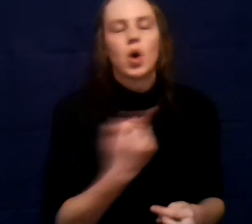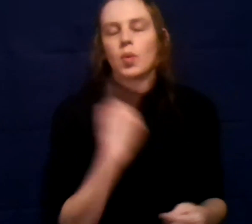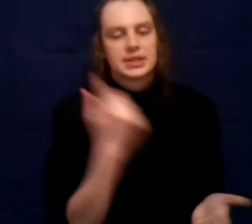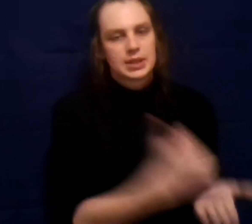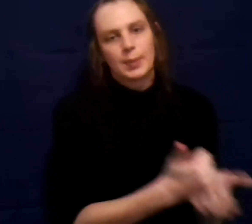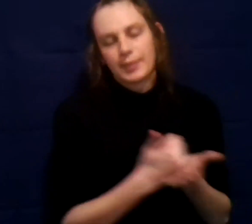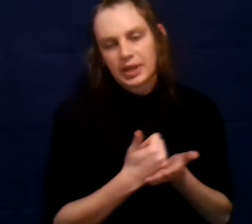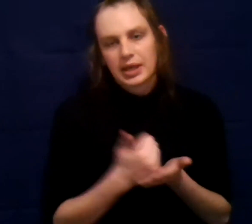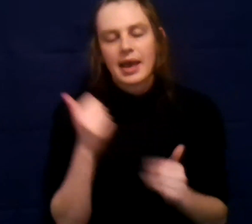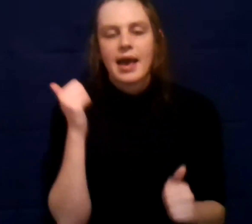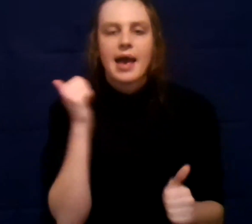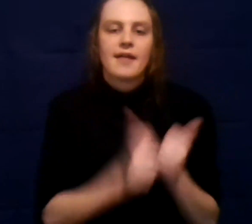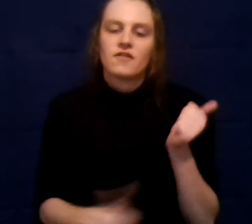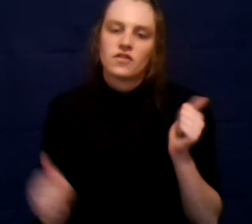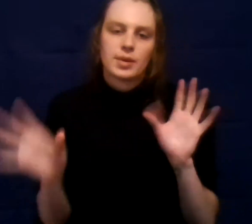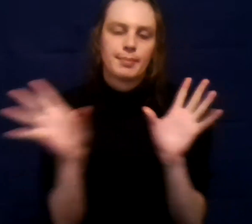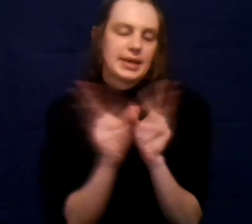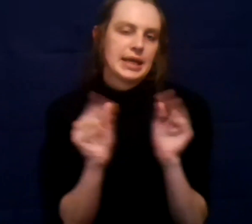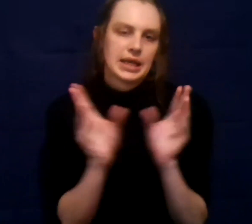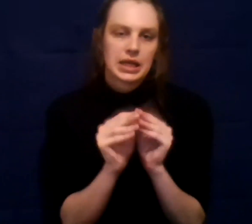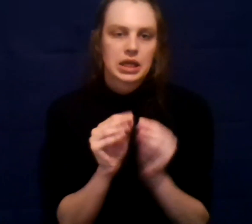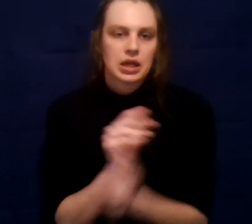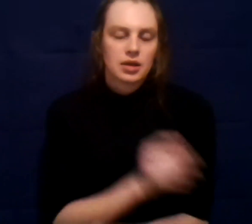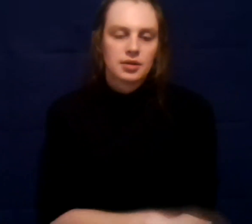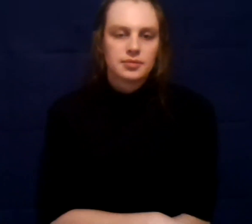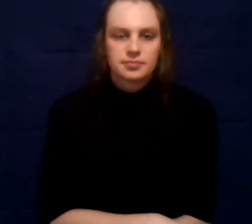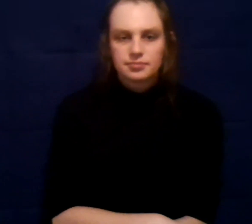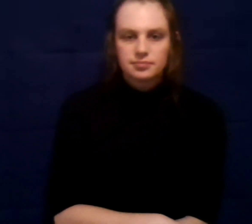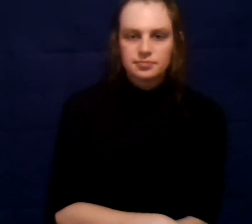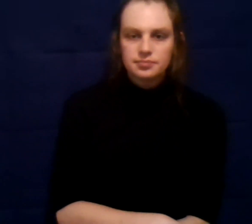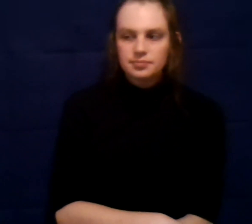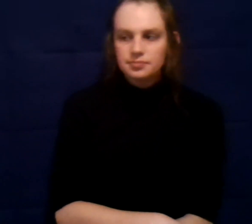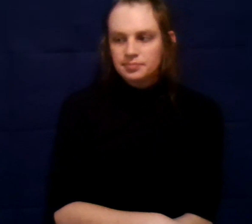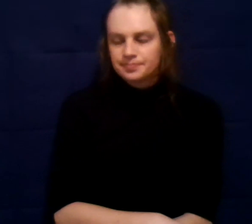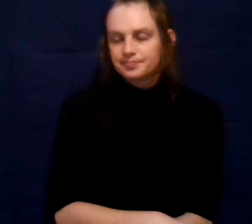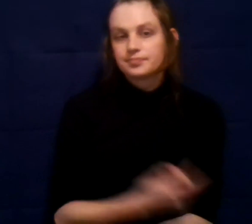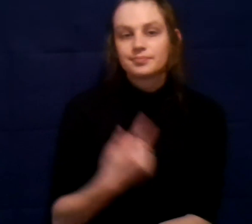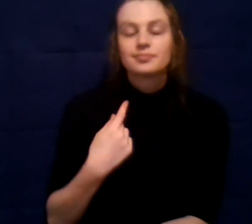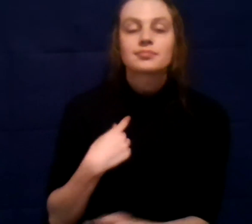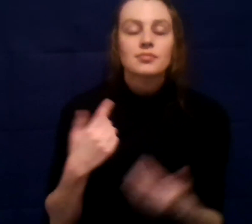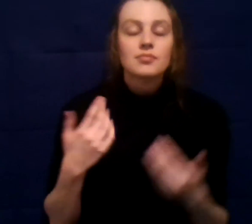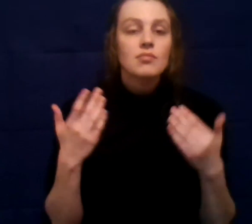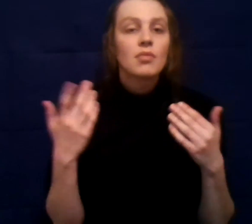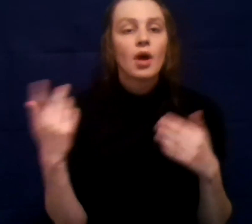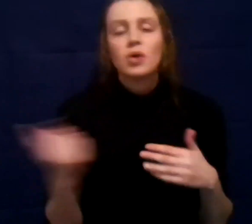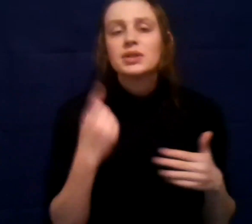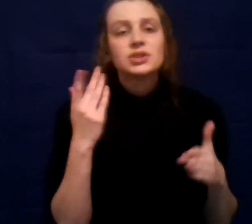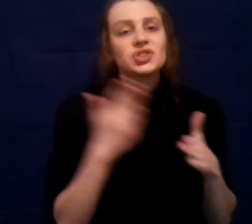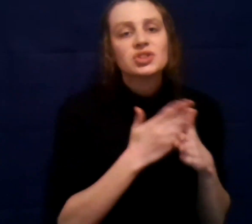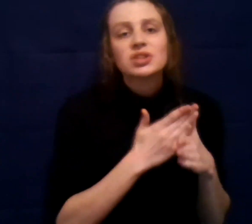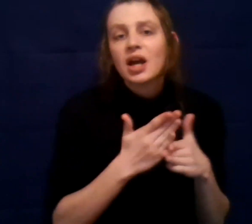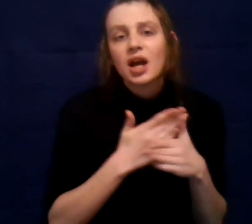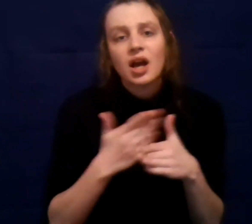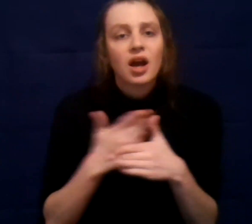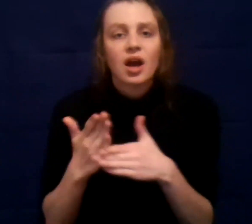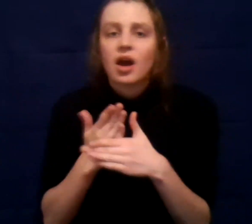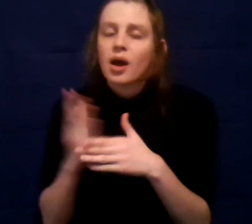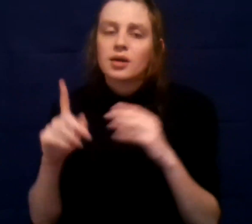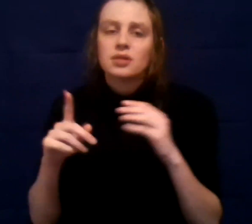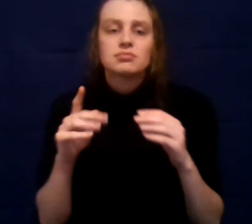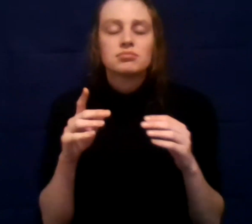And so it's important, like for me, like I make sure like I'm always spreading the word about ARKYPAA and other